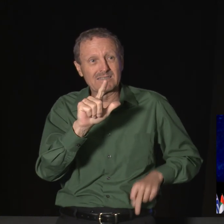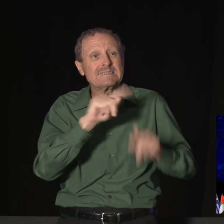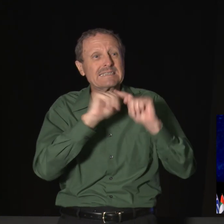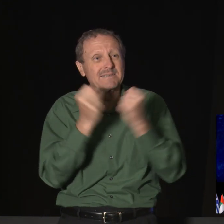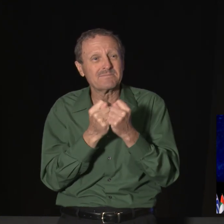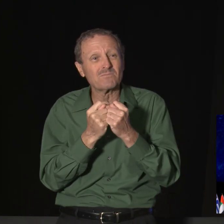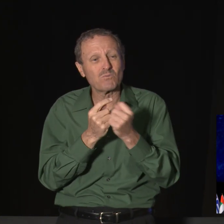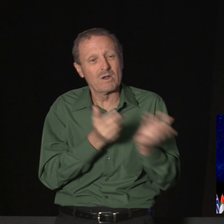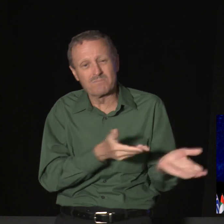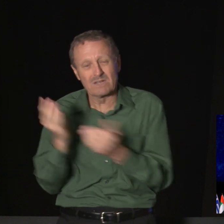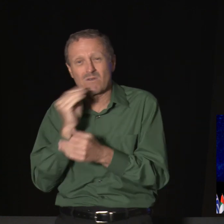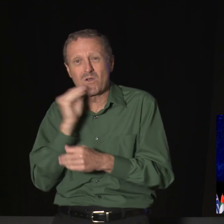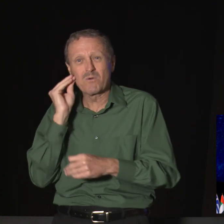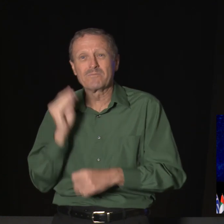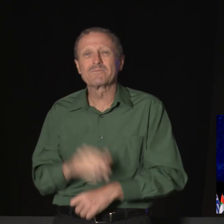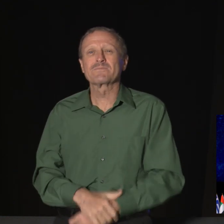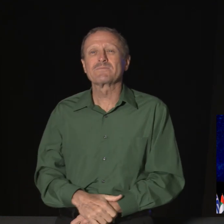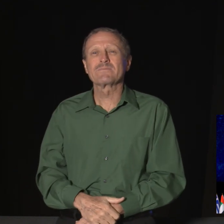home.